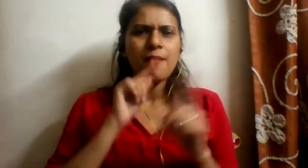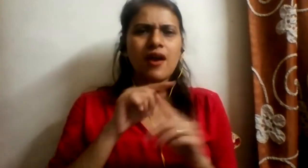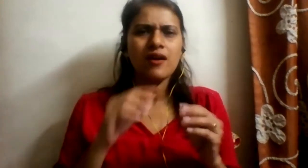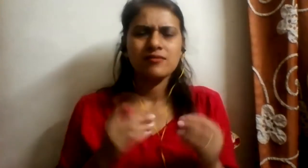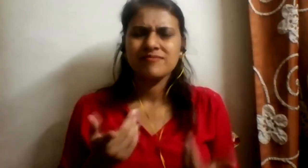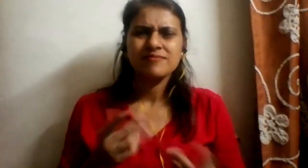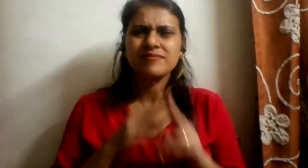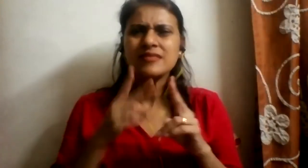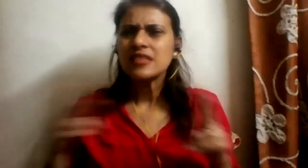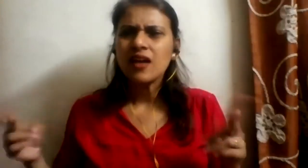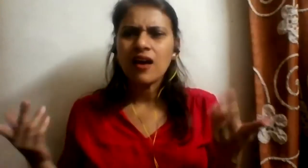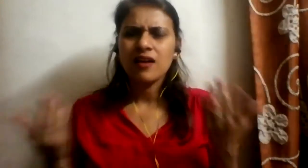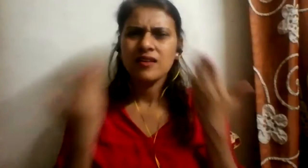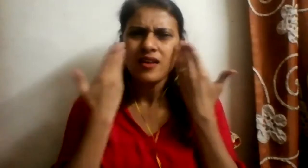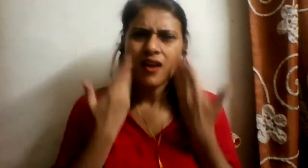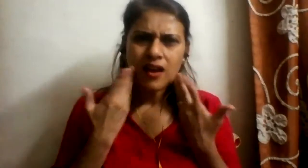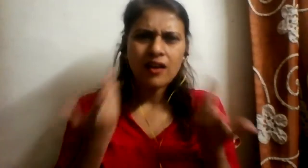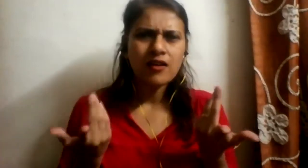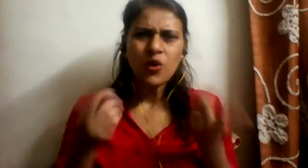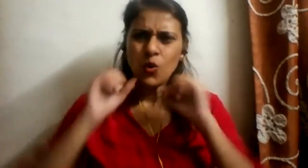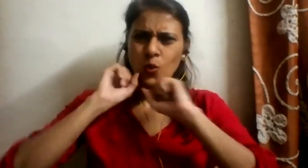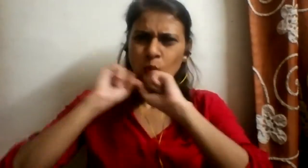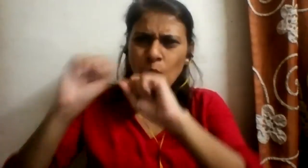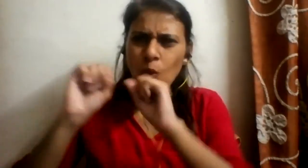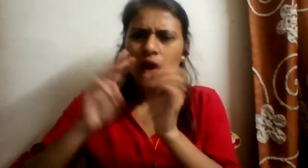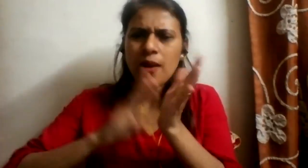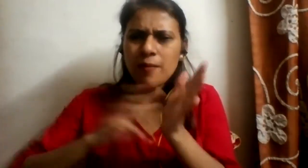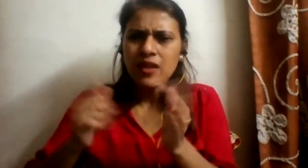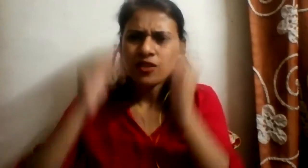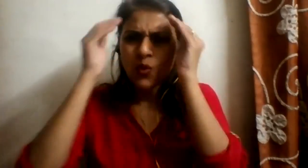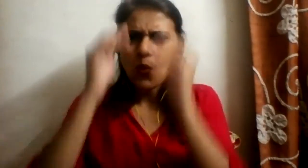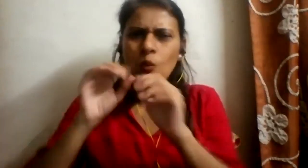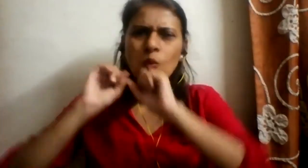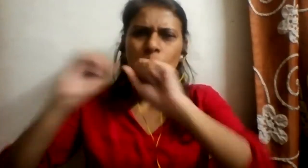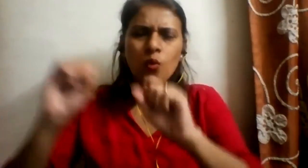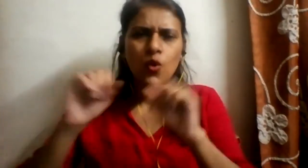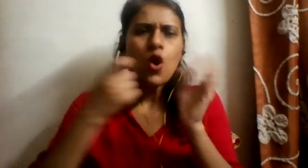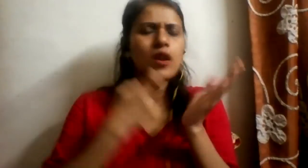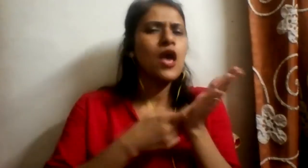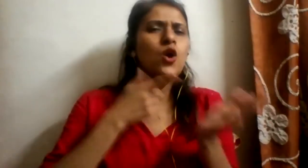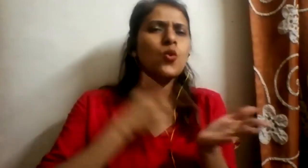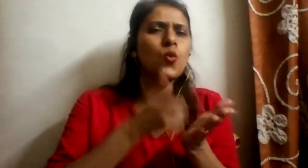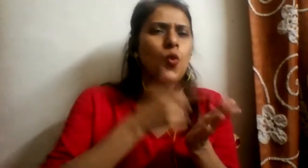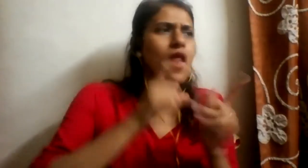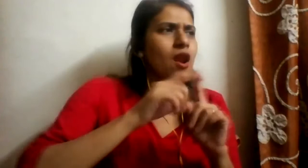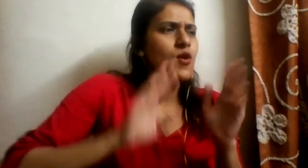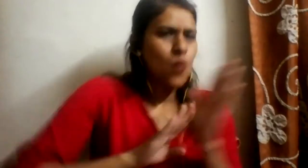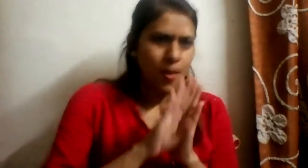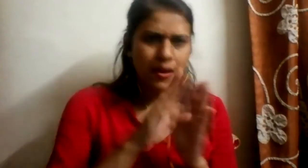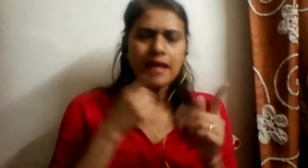I said, man, you look at your ministry. For example, Ministry of Rural Development, I give you an example. What will Ministry of Rural Development